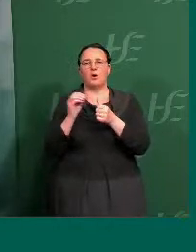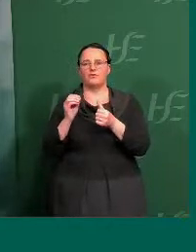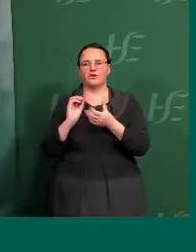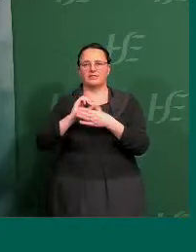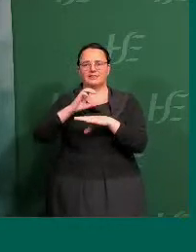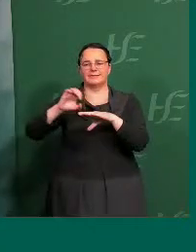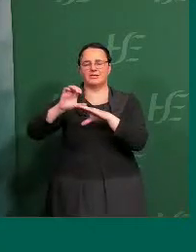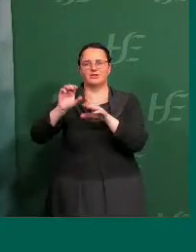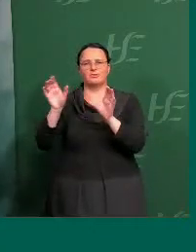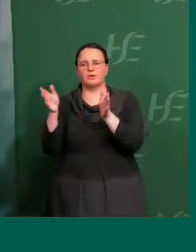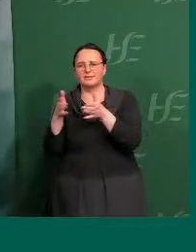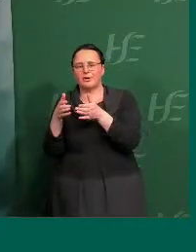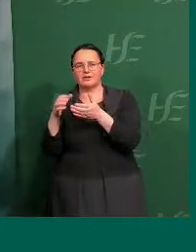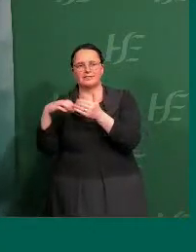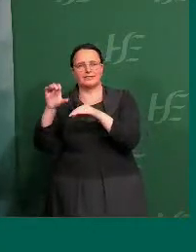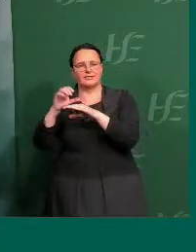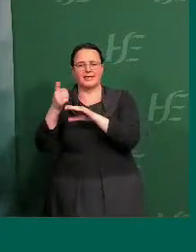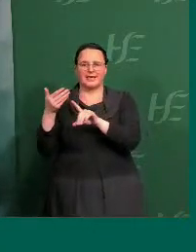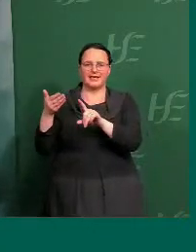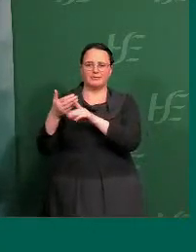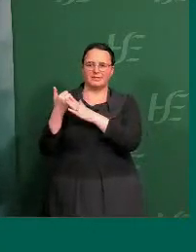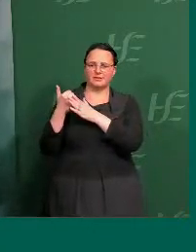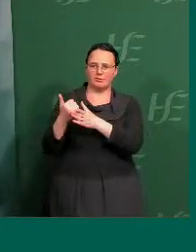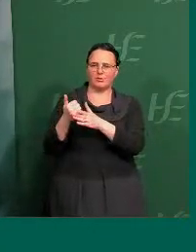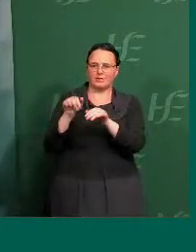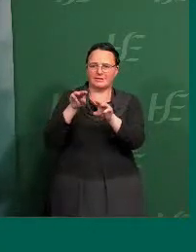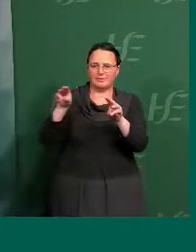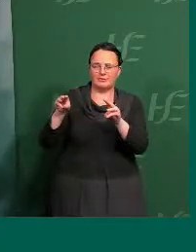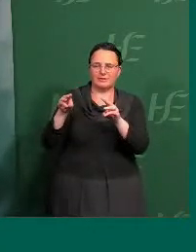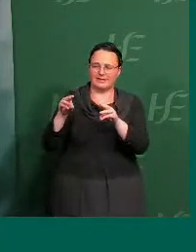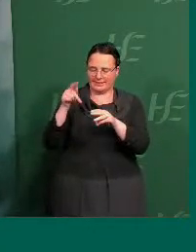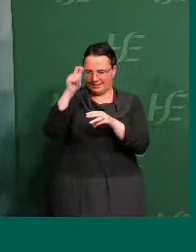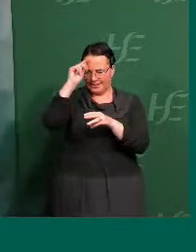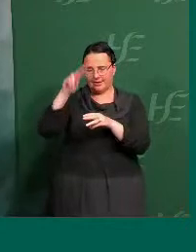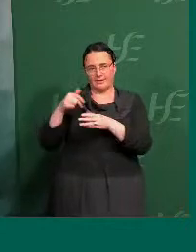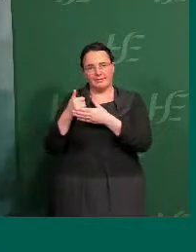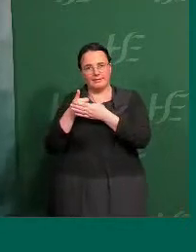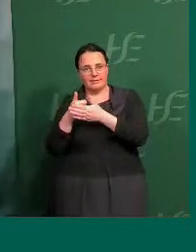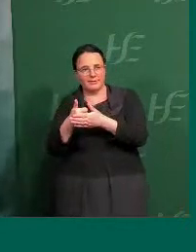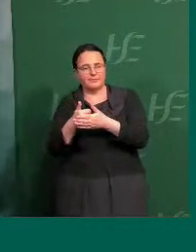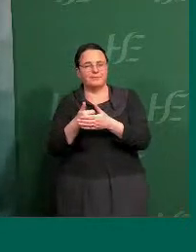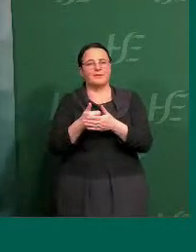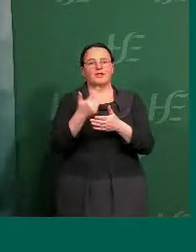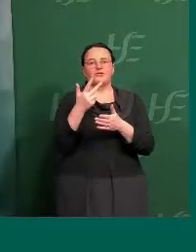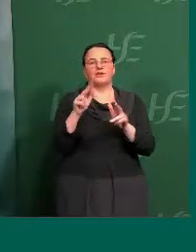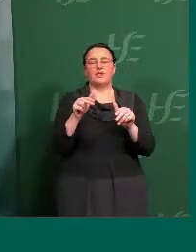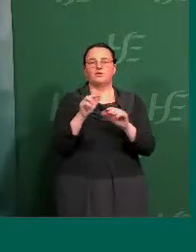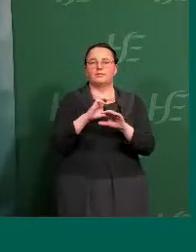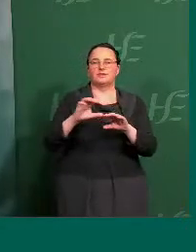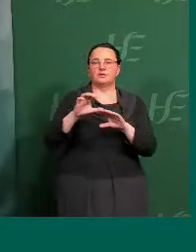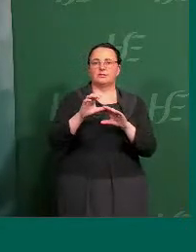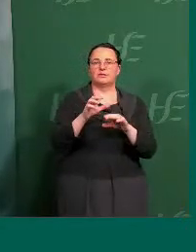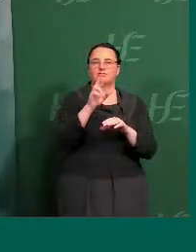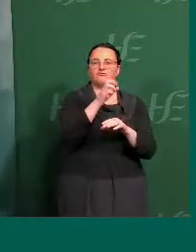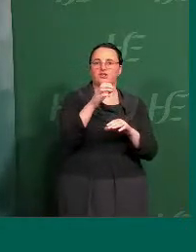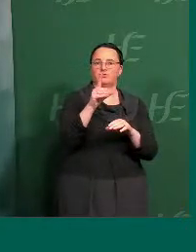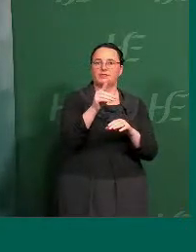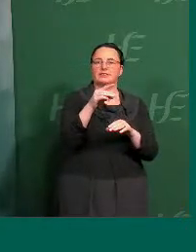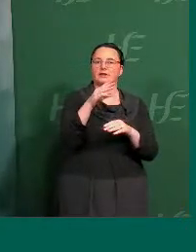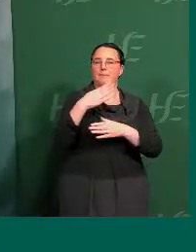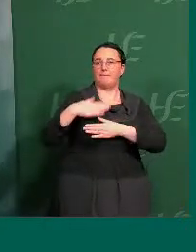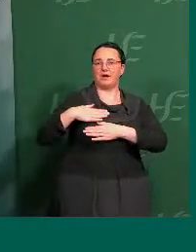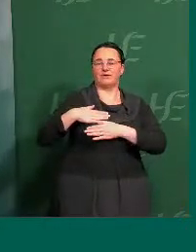well, and they're there to support populations perhaps where we think it can assist uptake. 3 new centres opening. Richmond Barracks is open